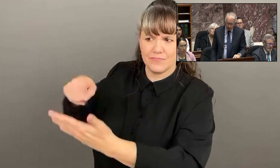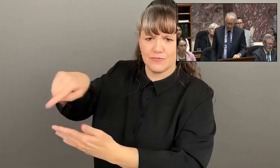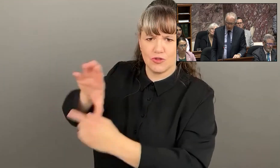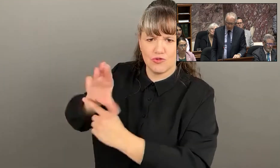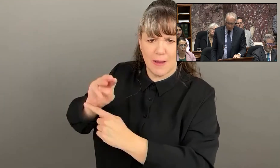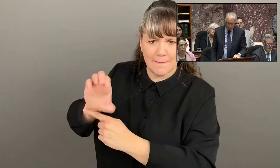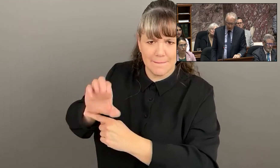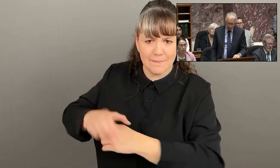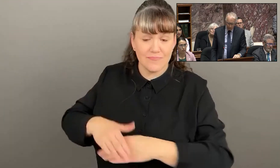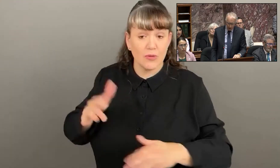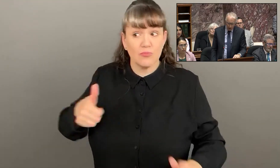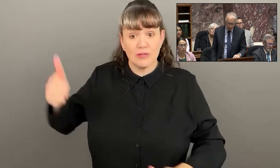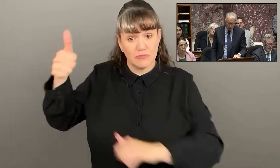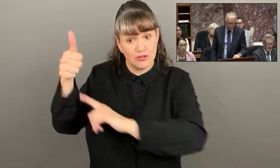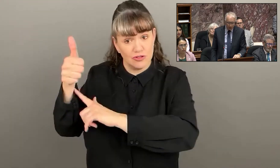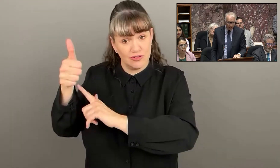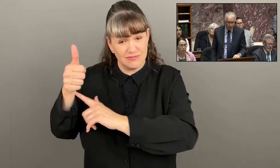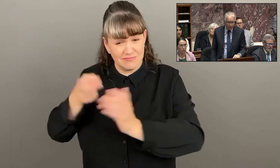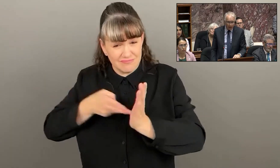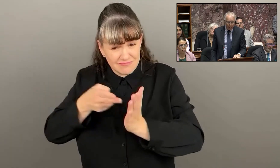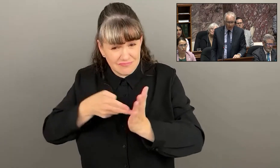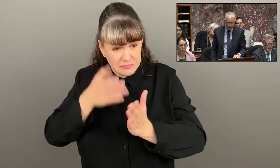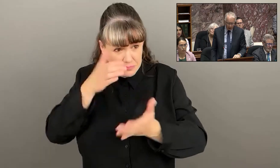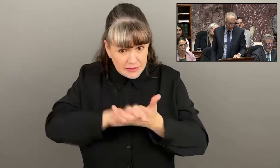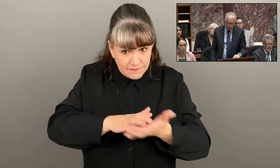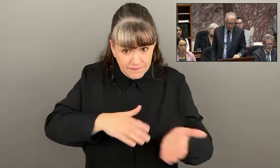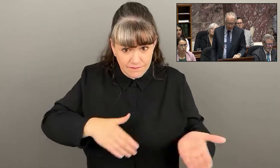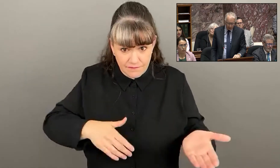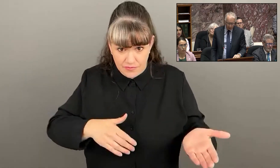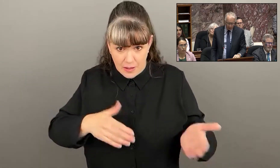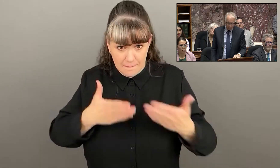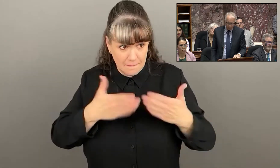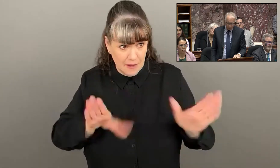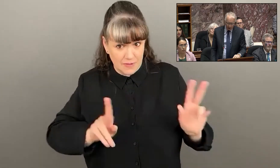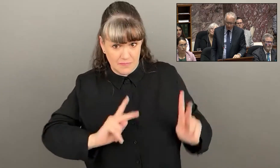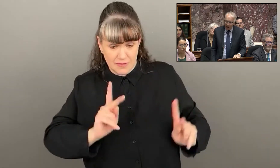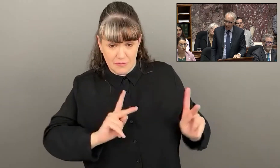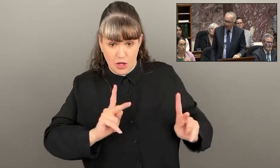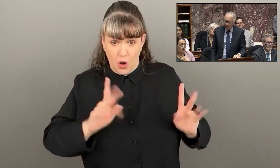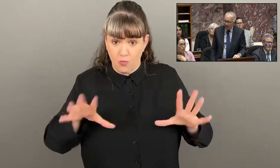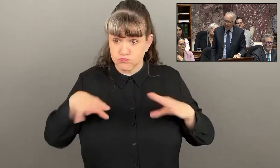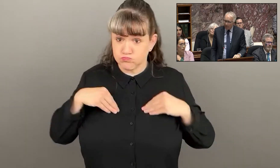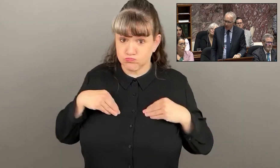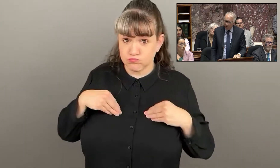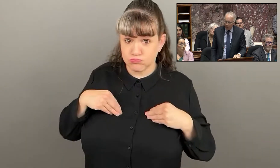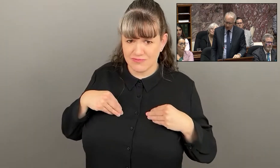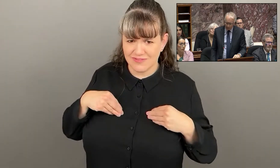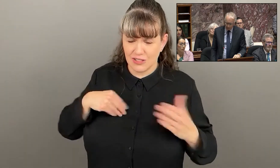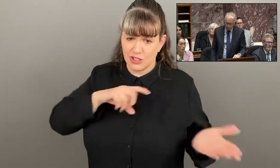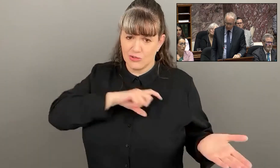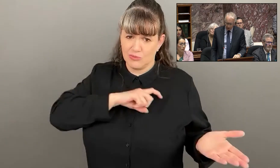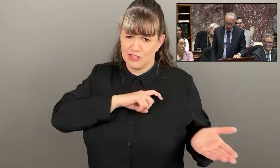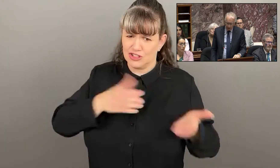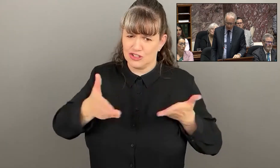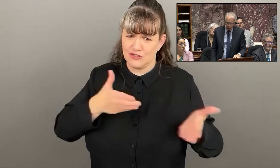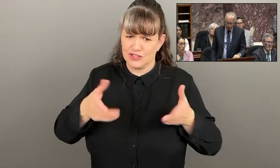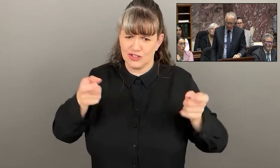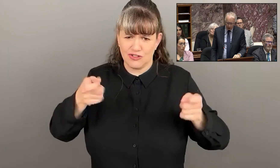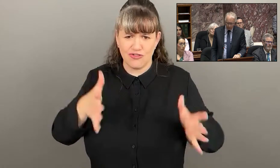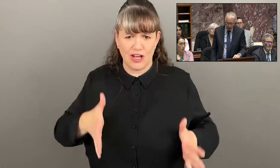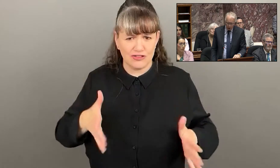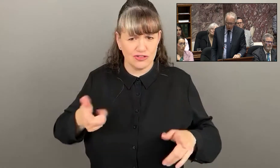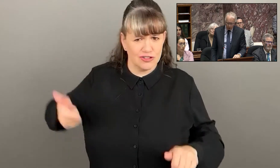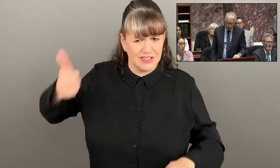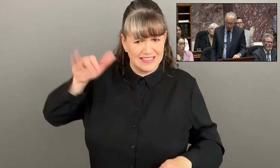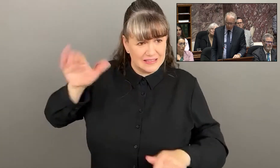think that the public would believe that his police services director acted independently? And can he